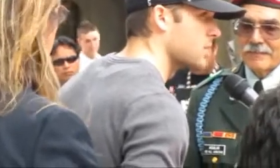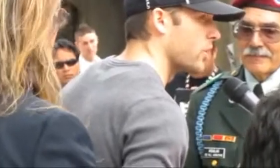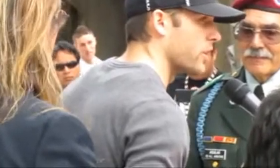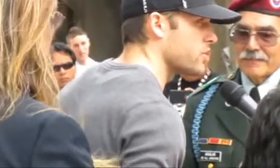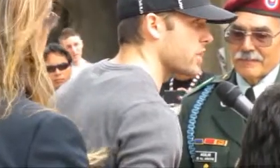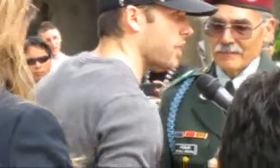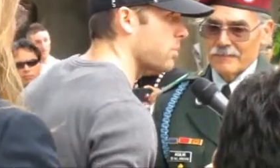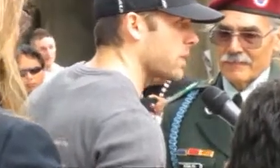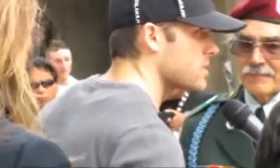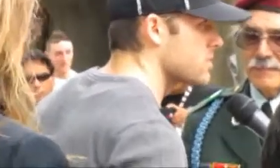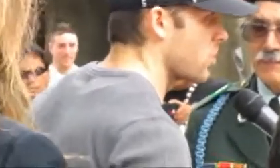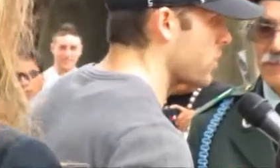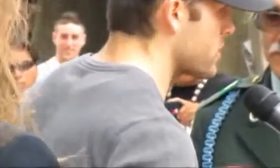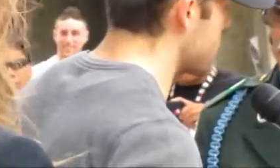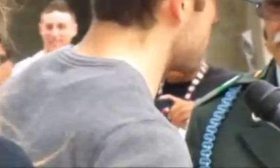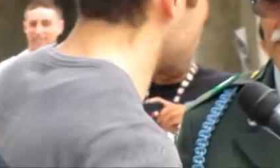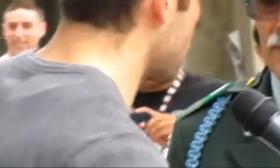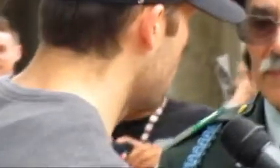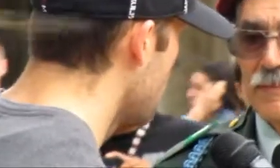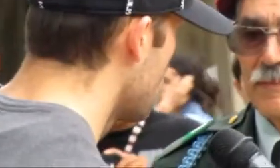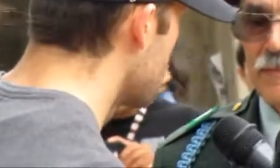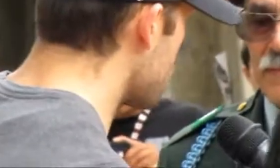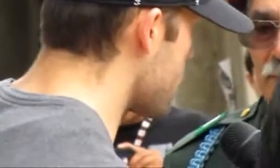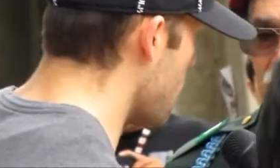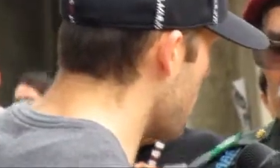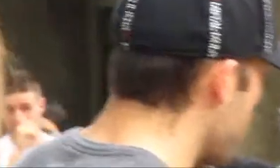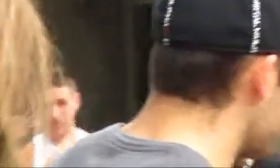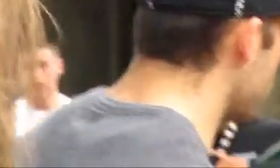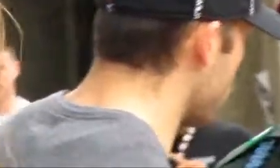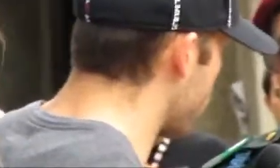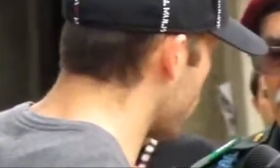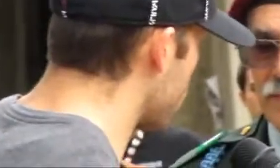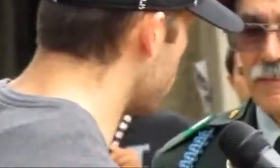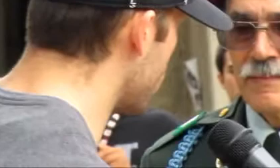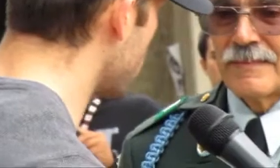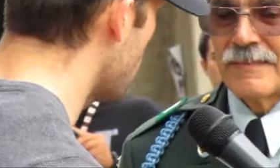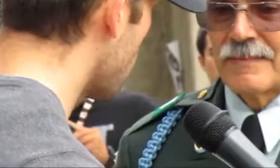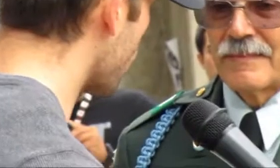plaques or enough shadow boxes or words to say to sum up what you've